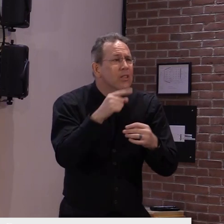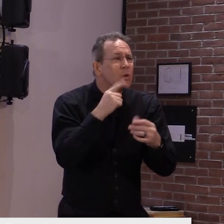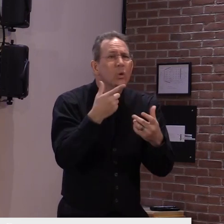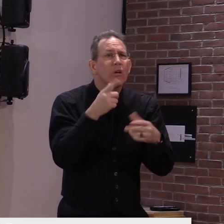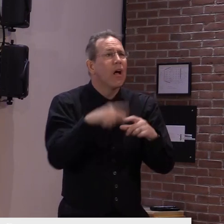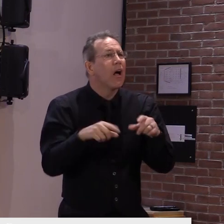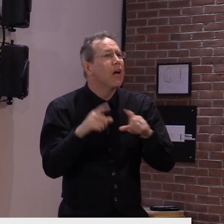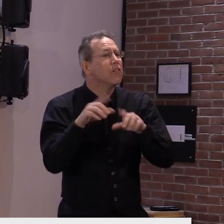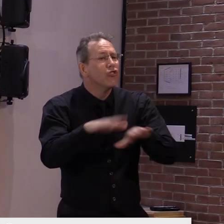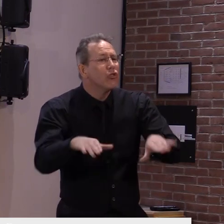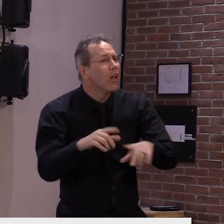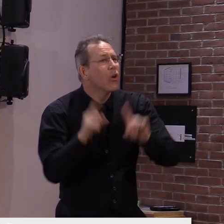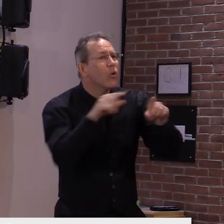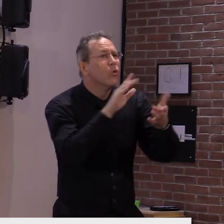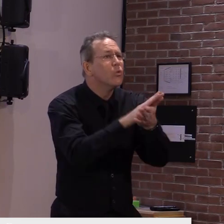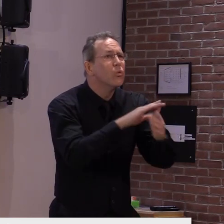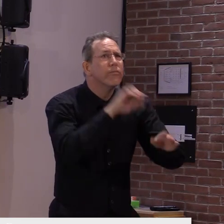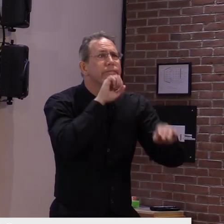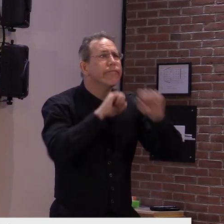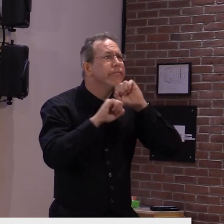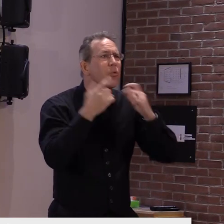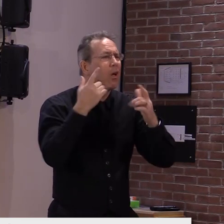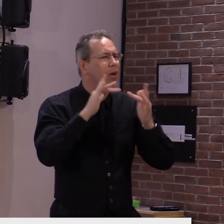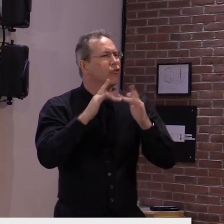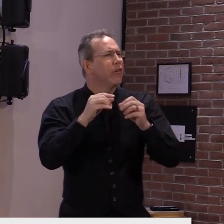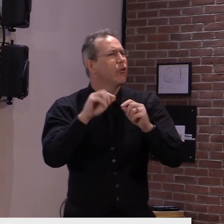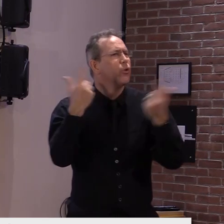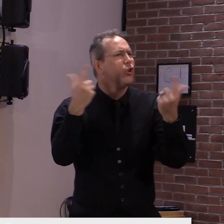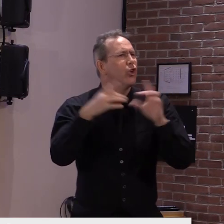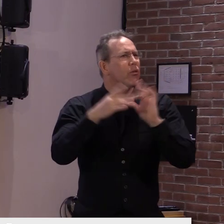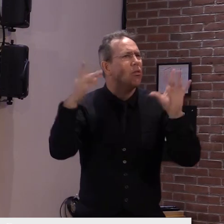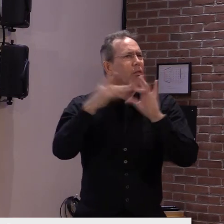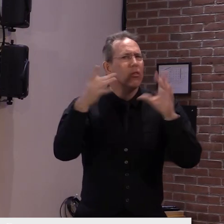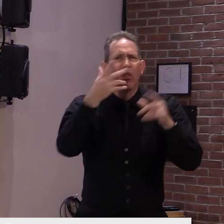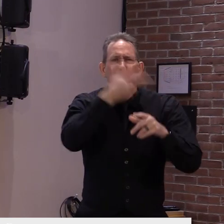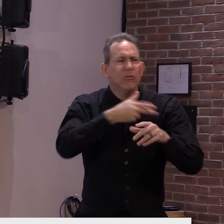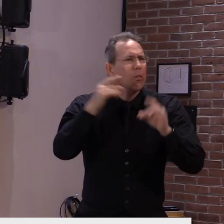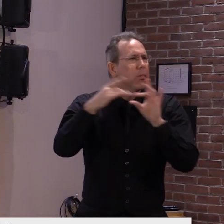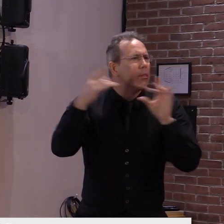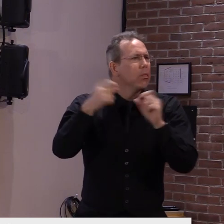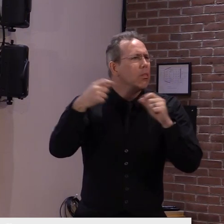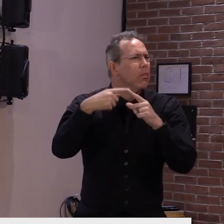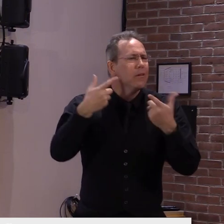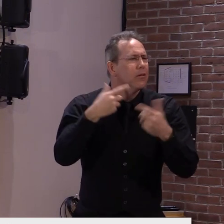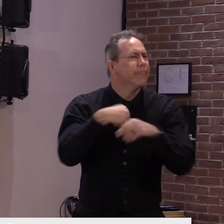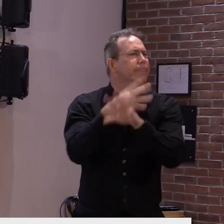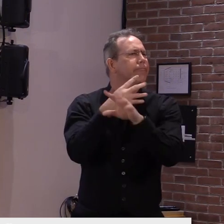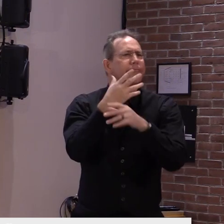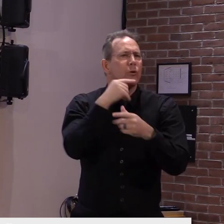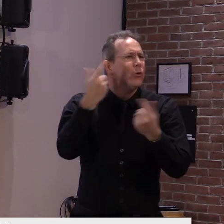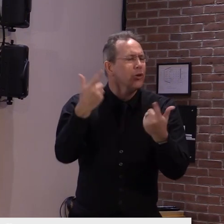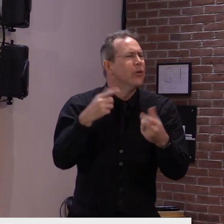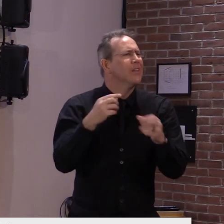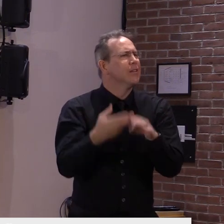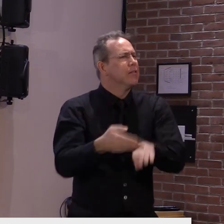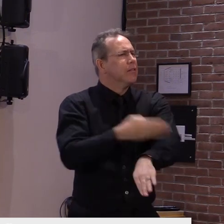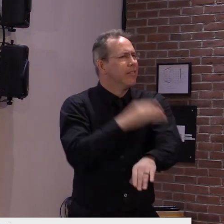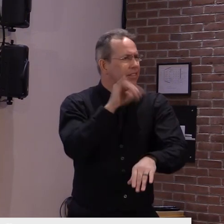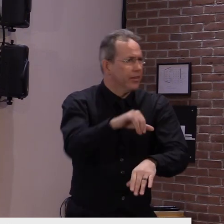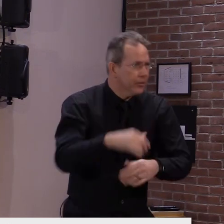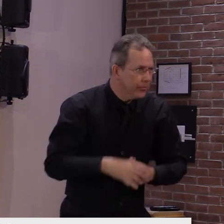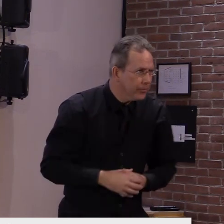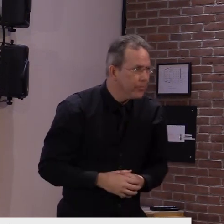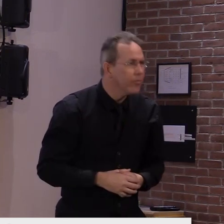They're doing it virtually, but they don't have adequate broadband to do it here in Vermont. They do in some parts of the state, not in